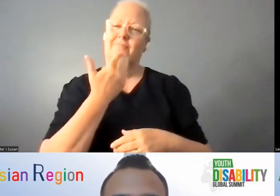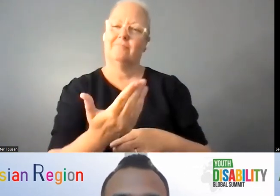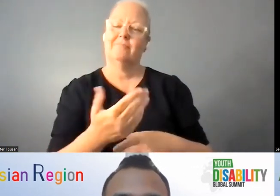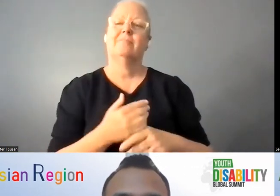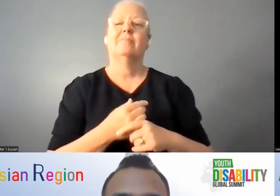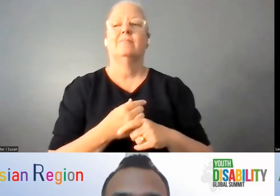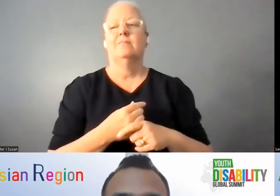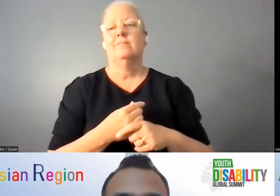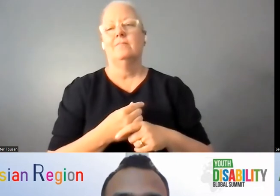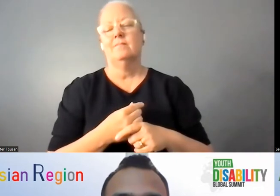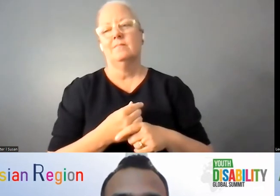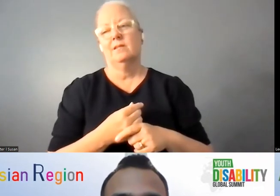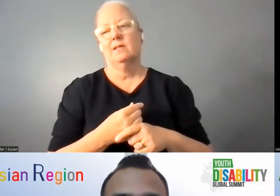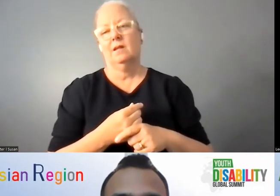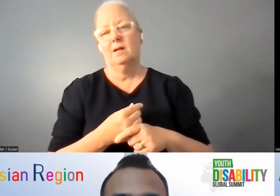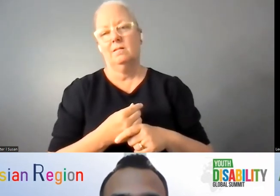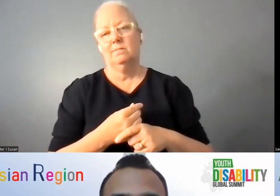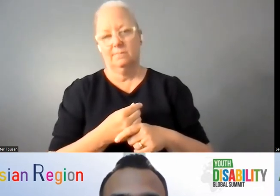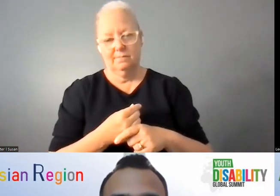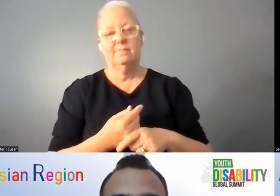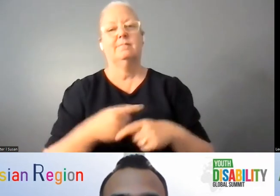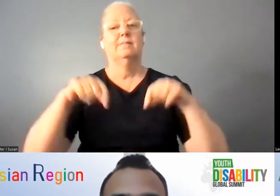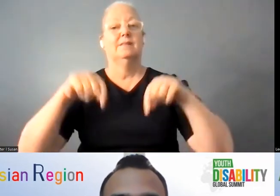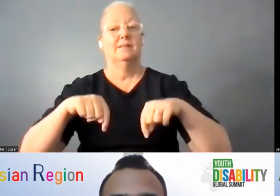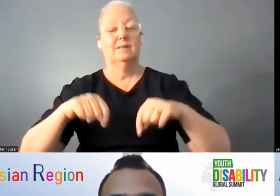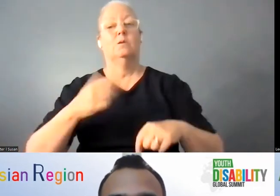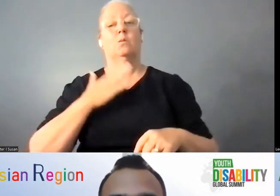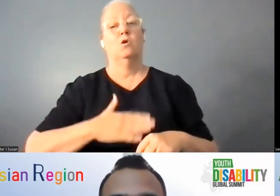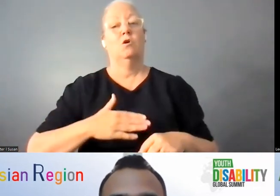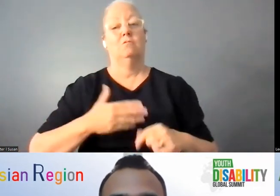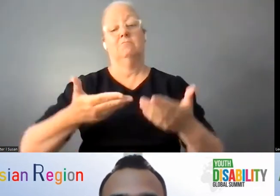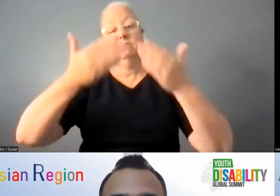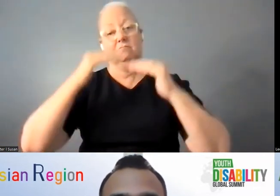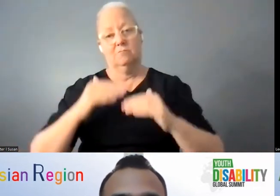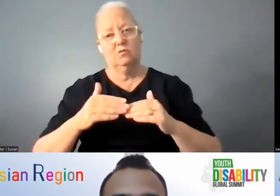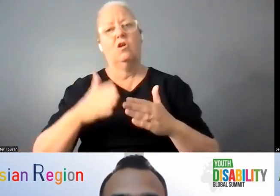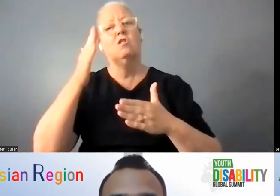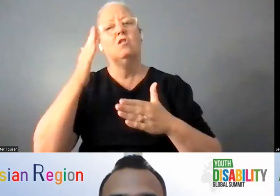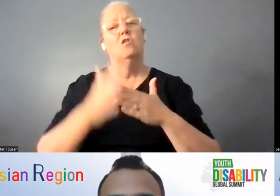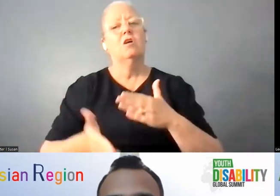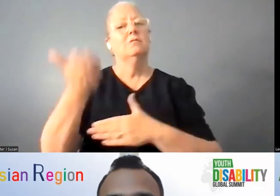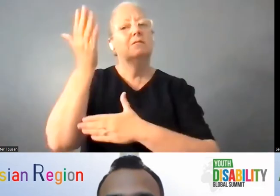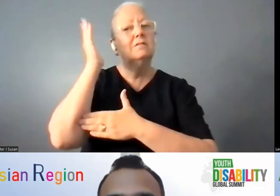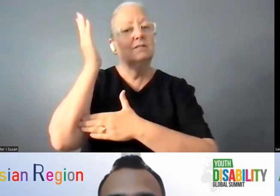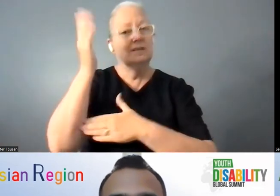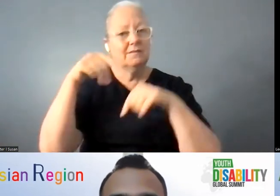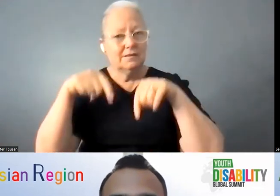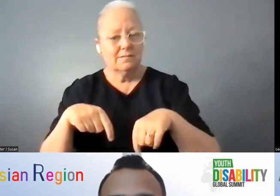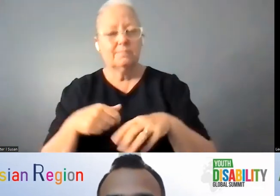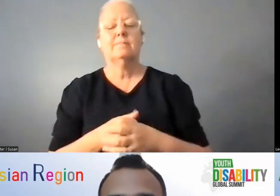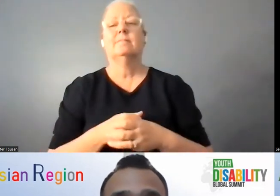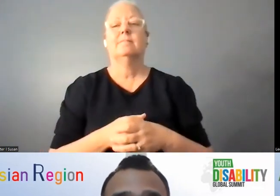us. With this, now we will move to our last speaker of today's session. I will